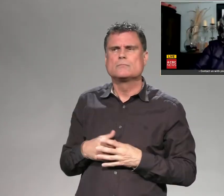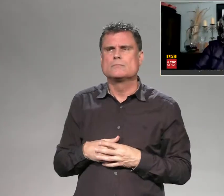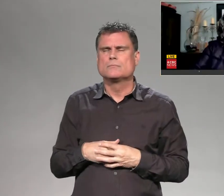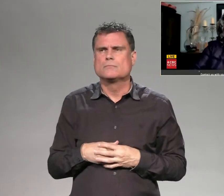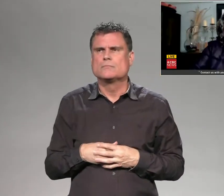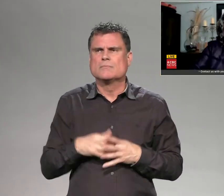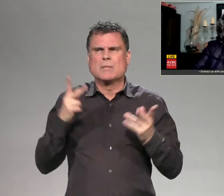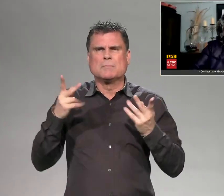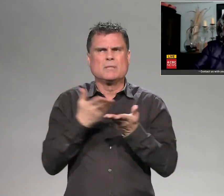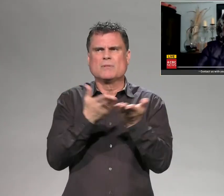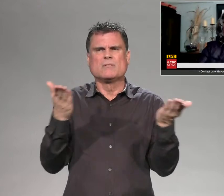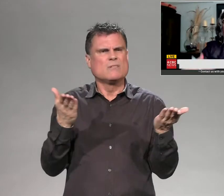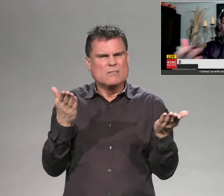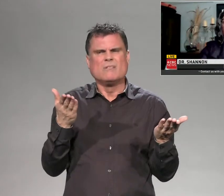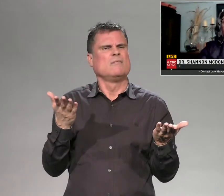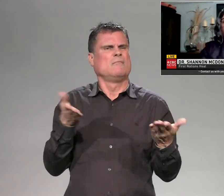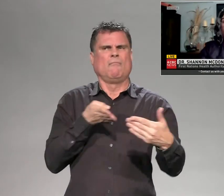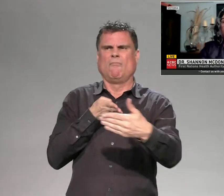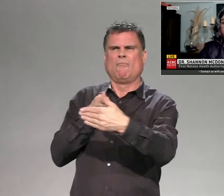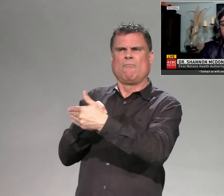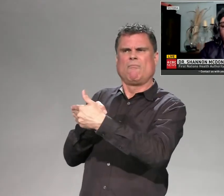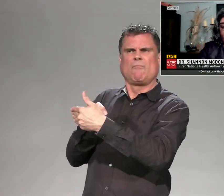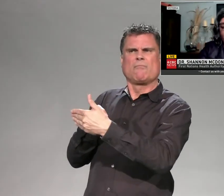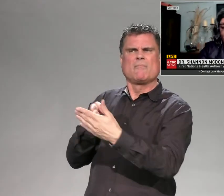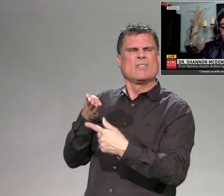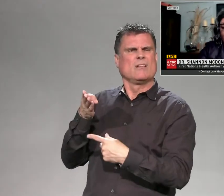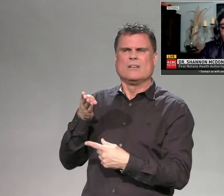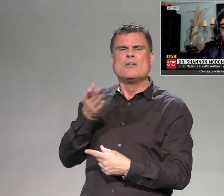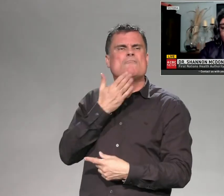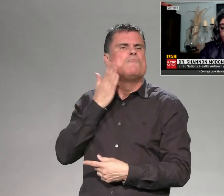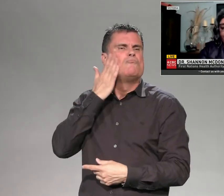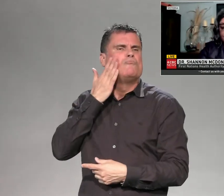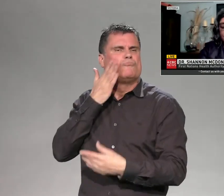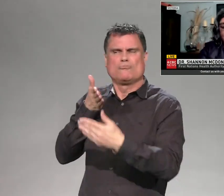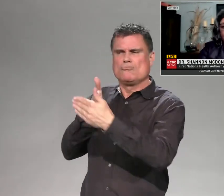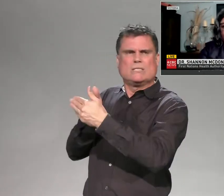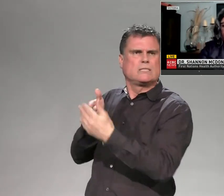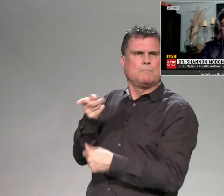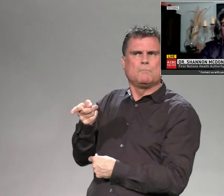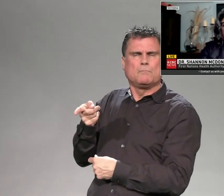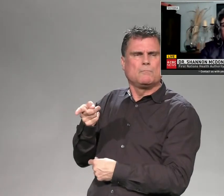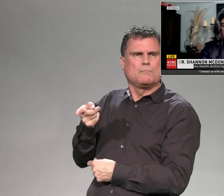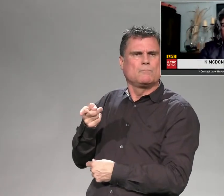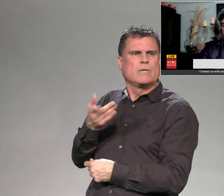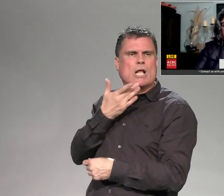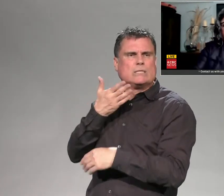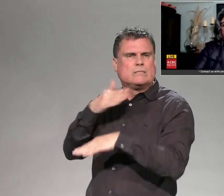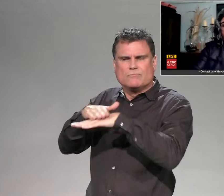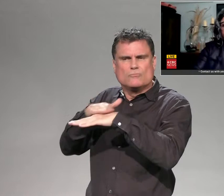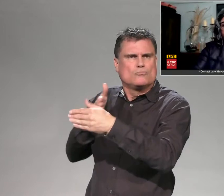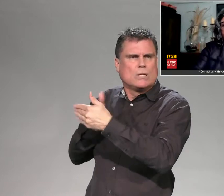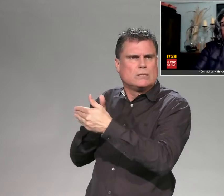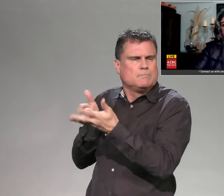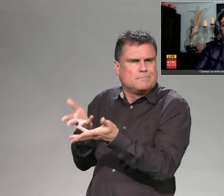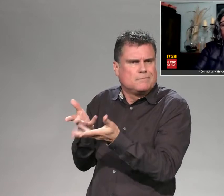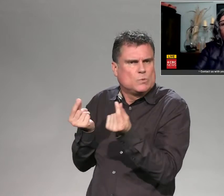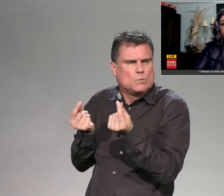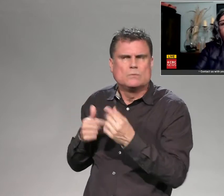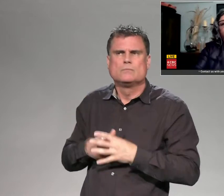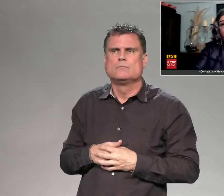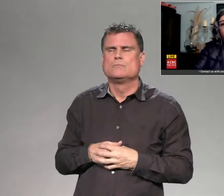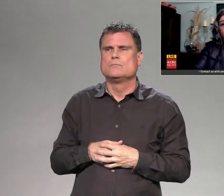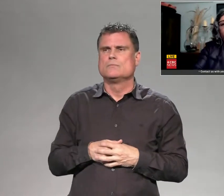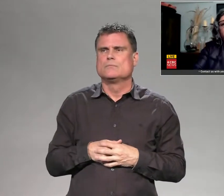two things in your question that I'd like to address. As Dr. Henry mentioned, we